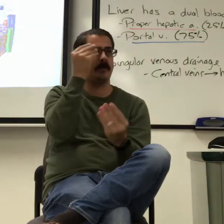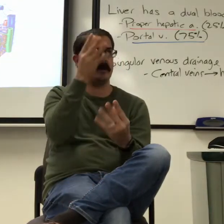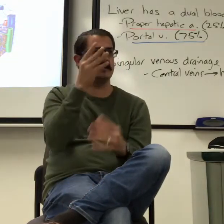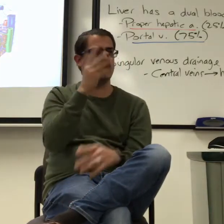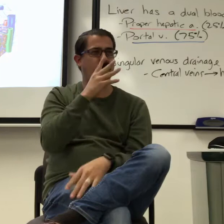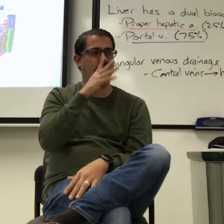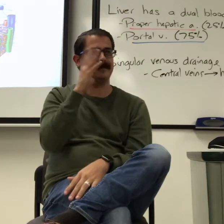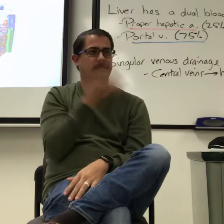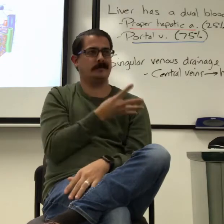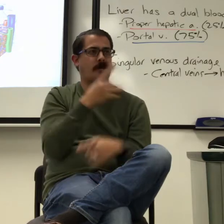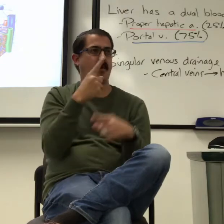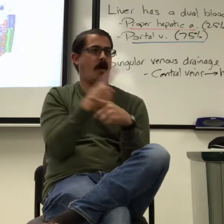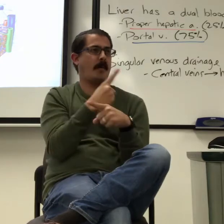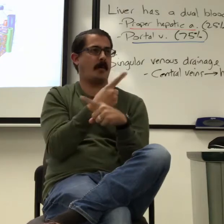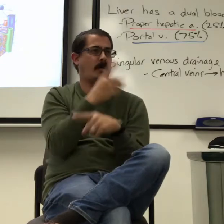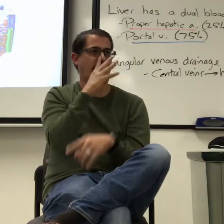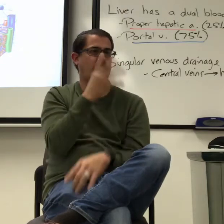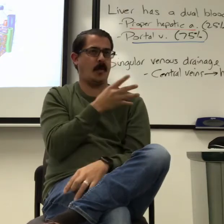off the proper.